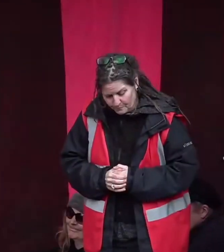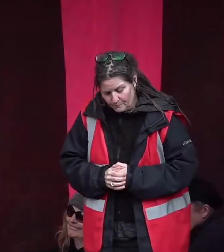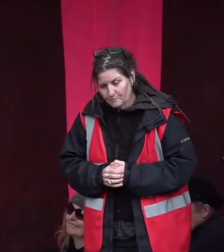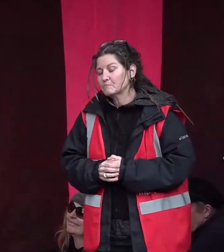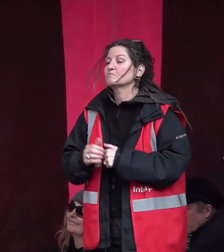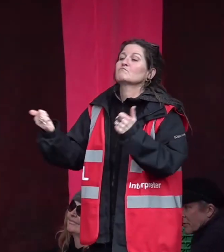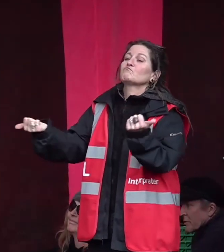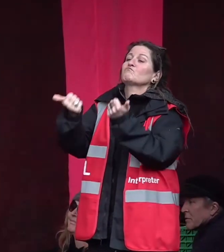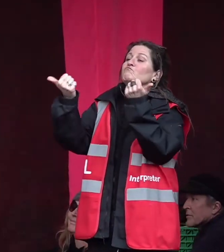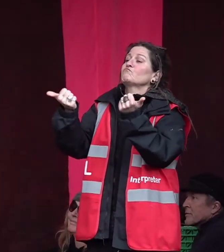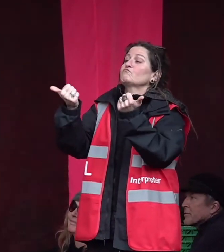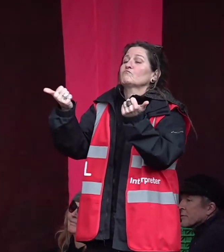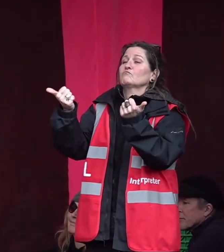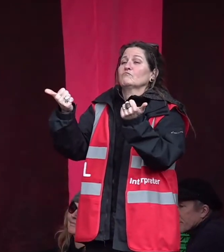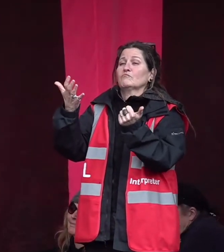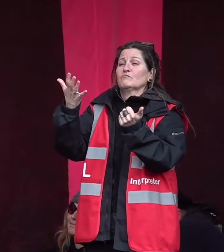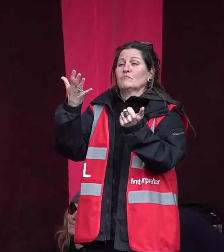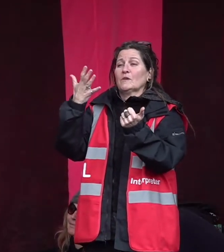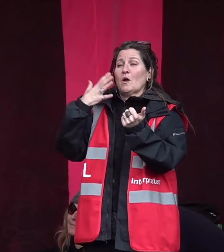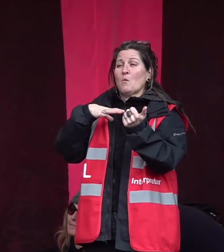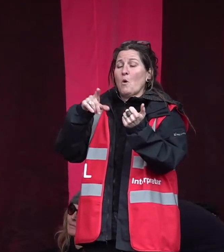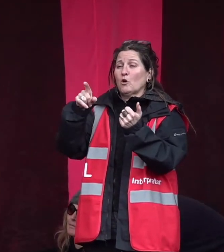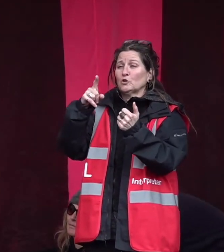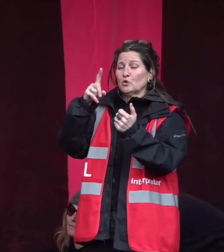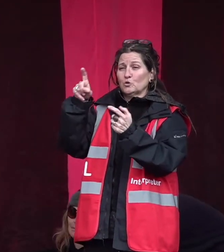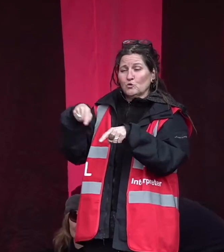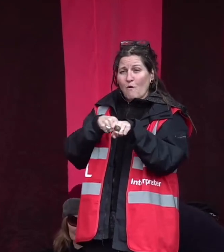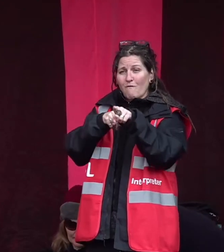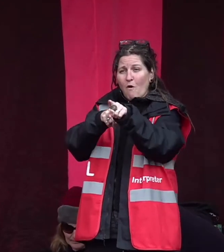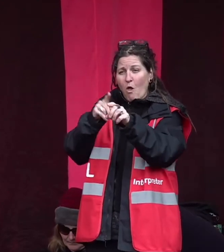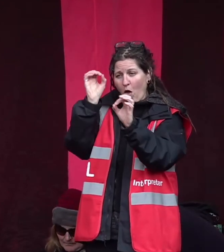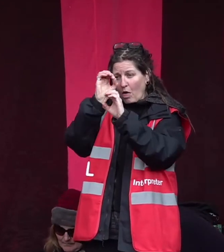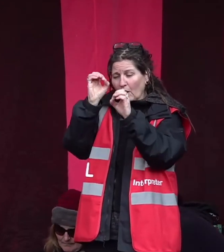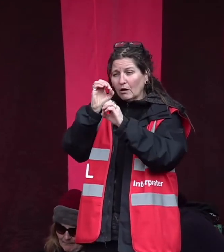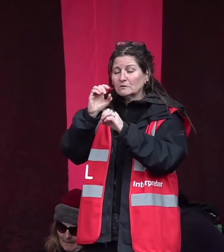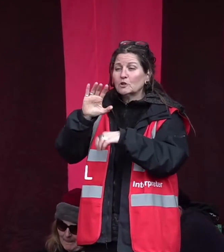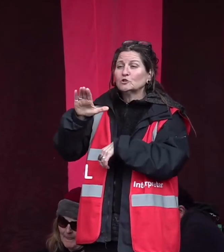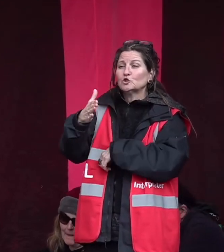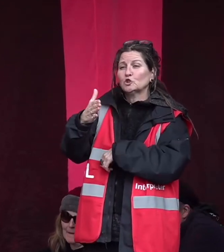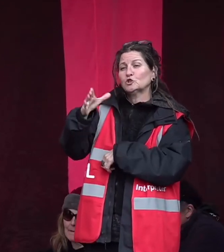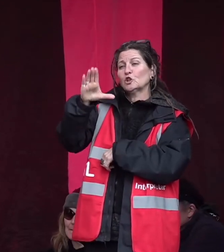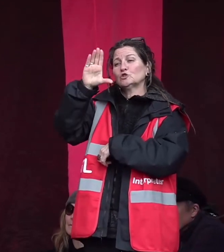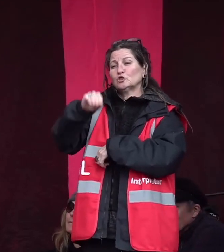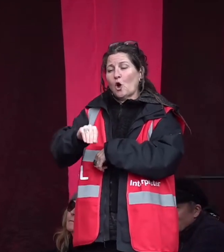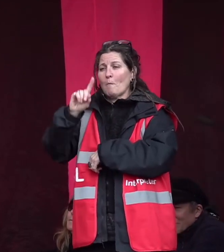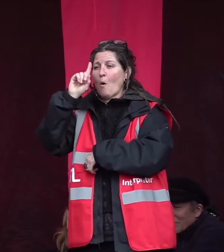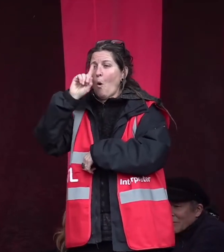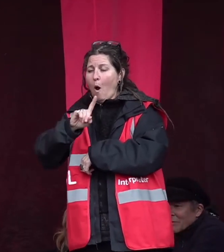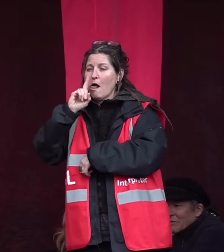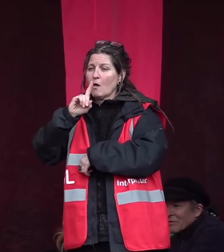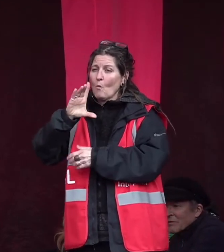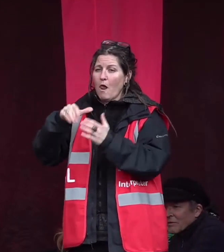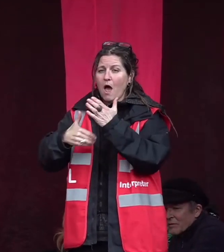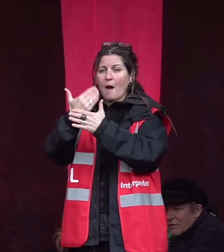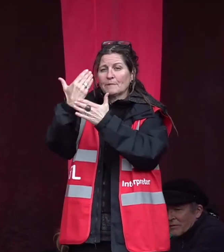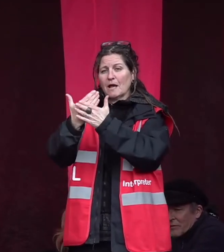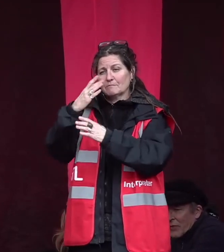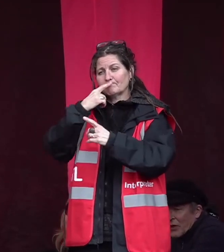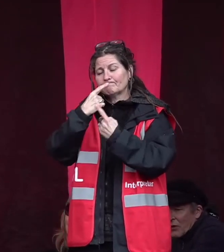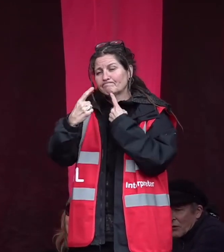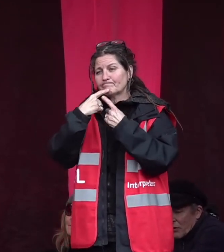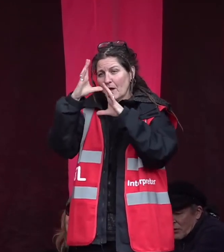Okay, I'm going to need you to follow juststopoil.org. We'll give you updates on the action as it's planned. We'll let you